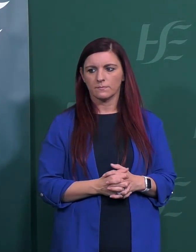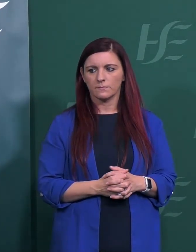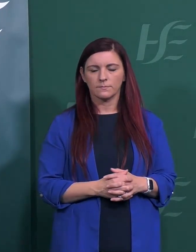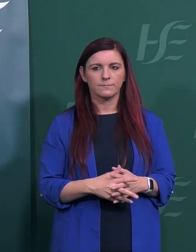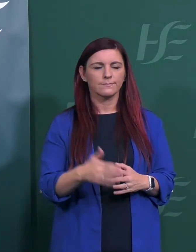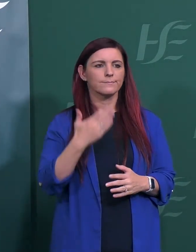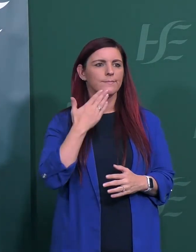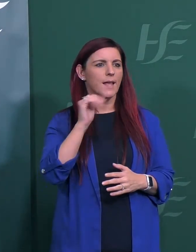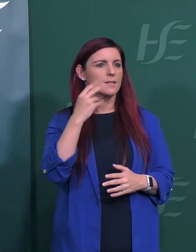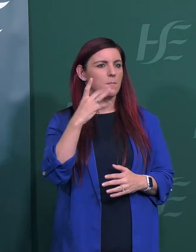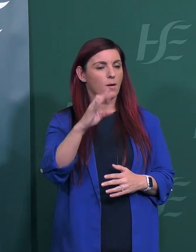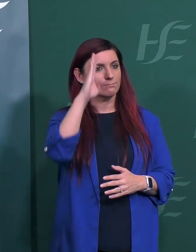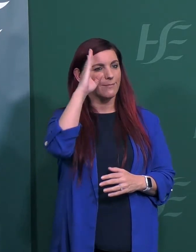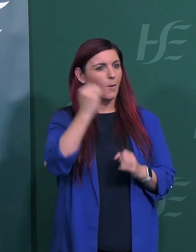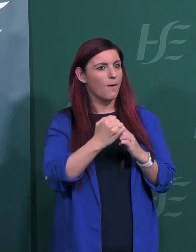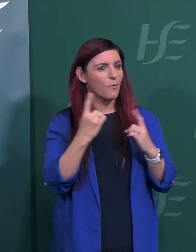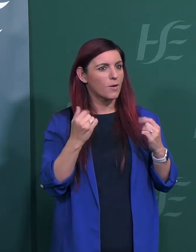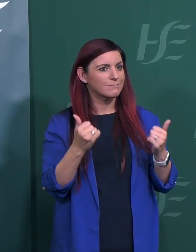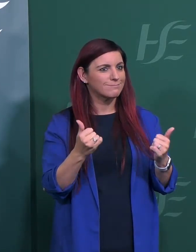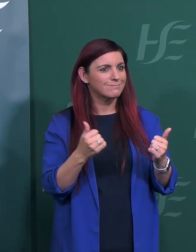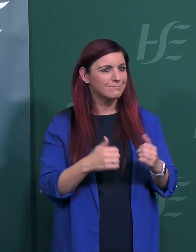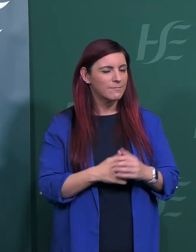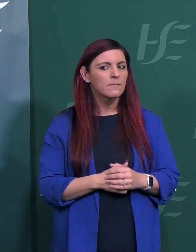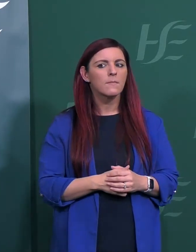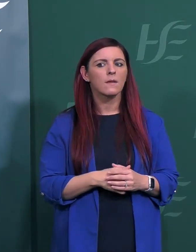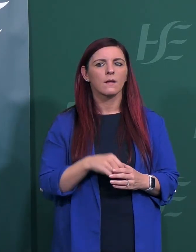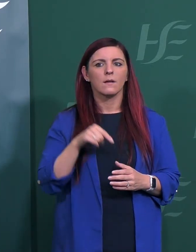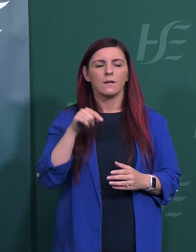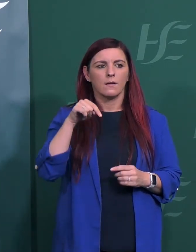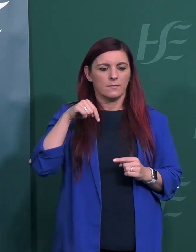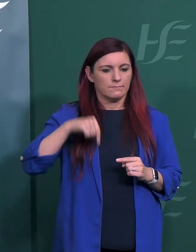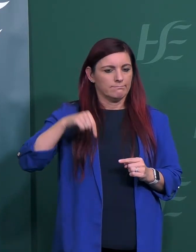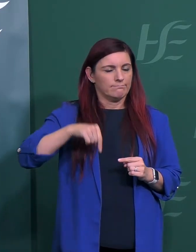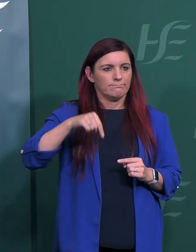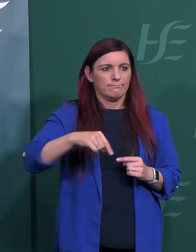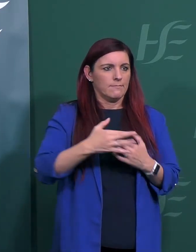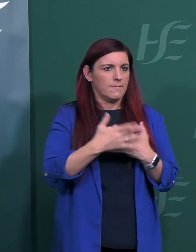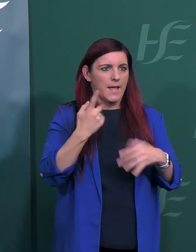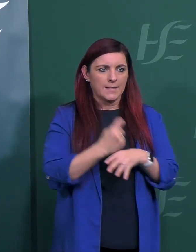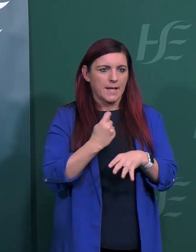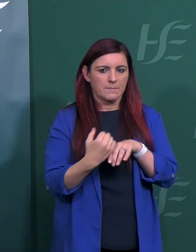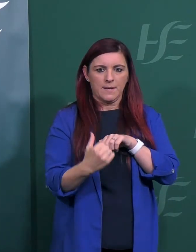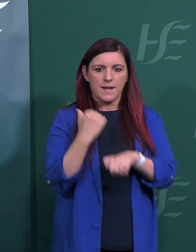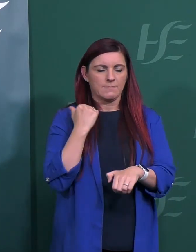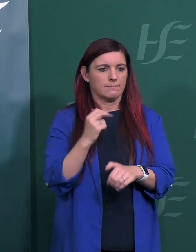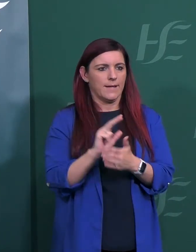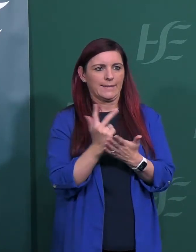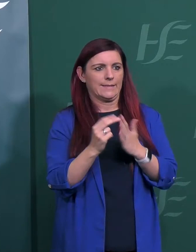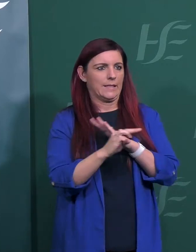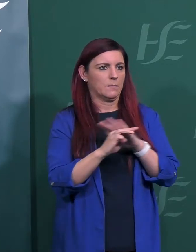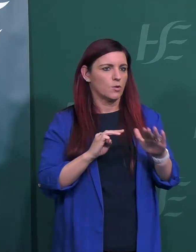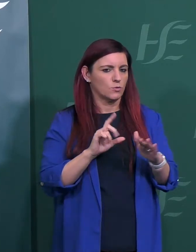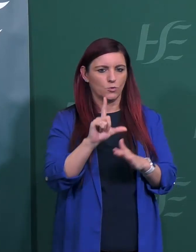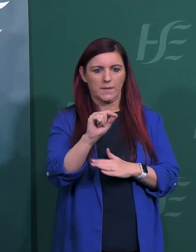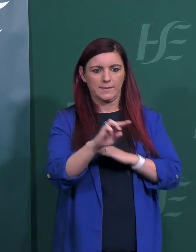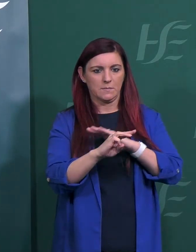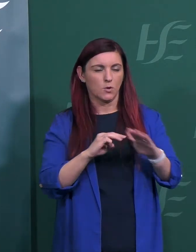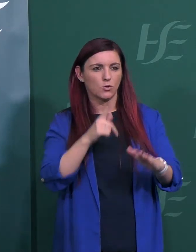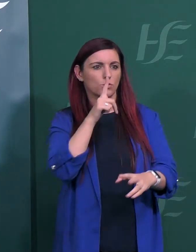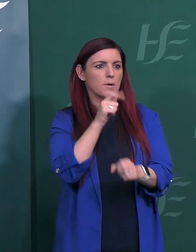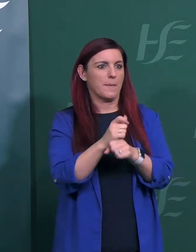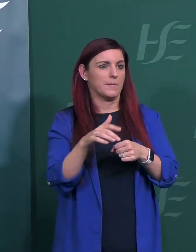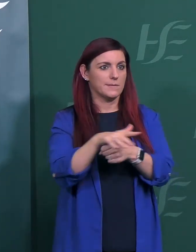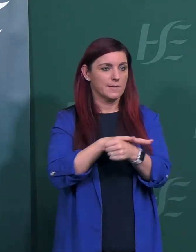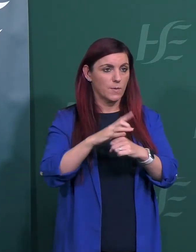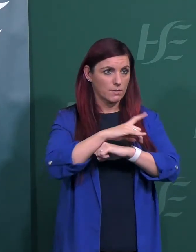Thank you, Mark, and good afternoon, everybody. We've been here many times over the past 18 and 20 months talking about the situation in our hospitals